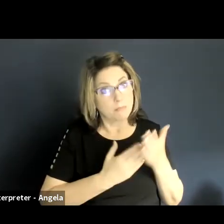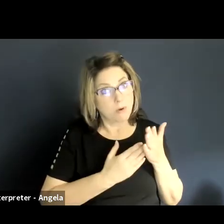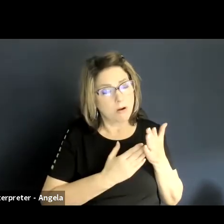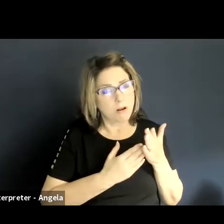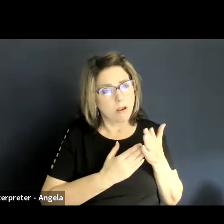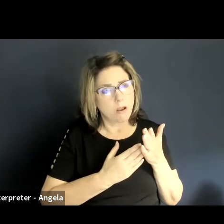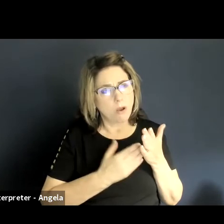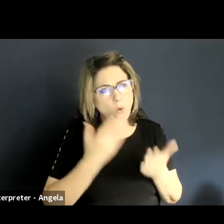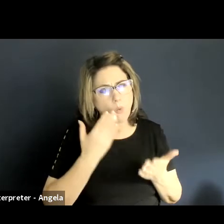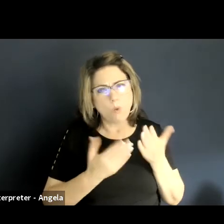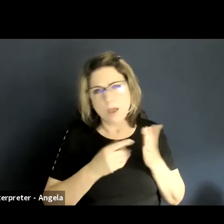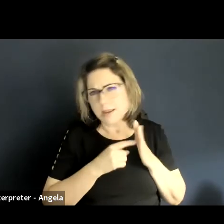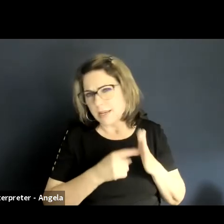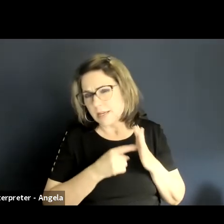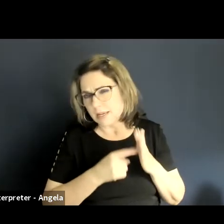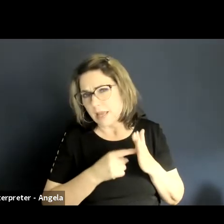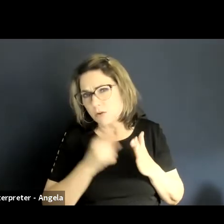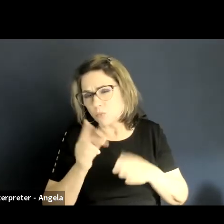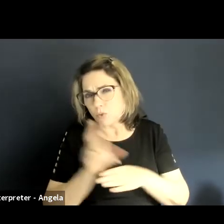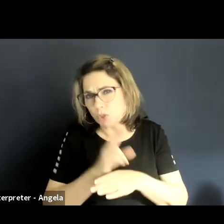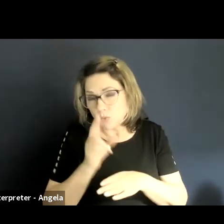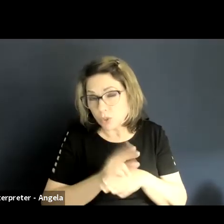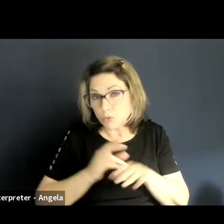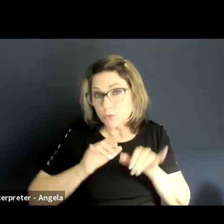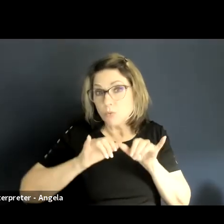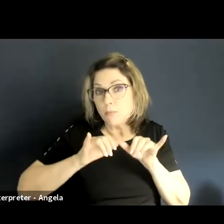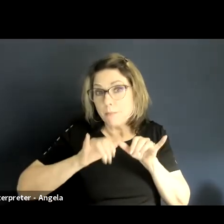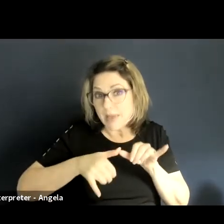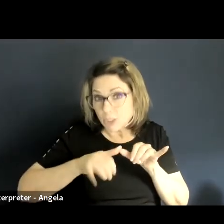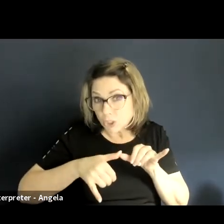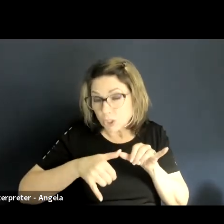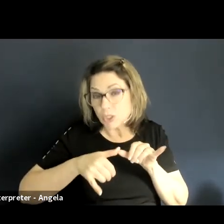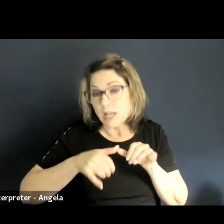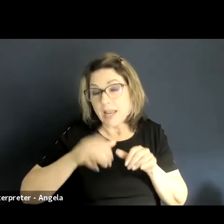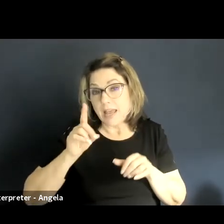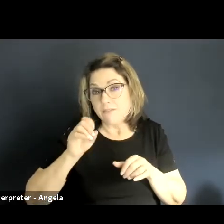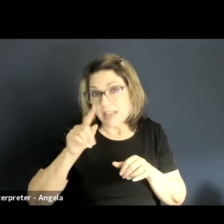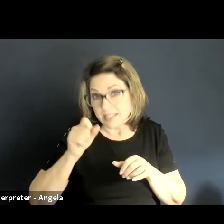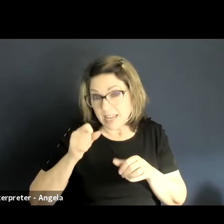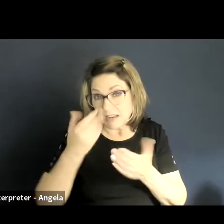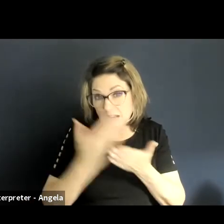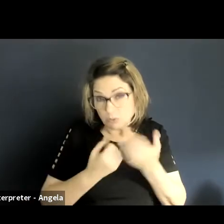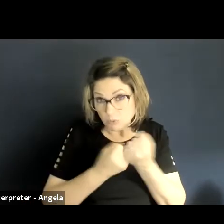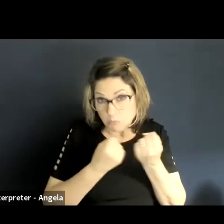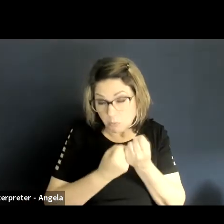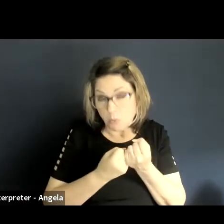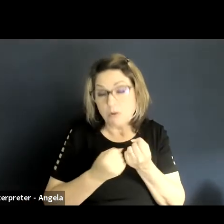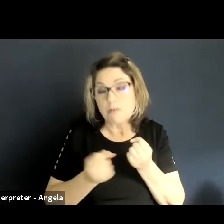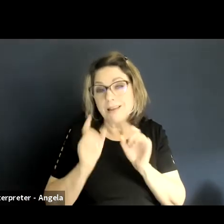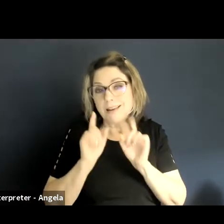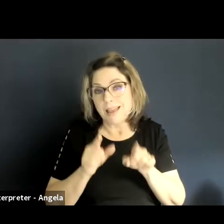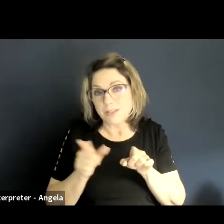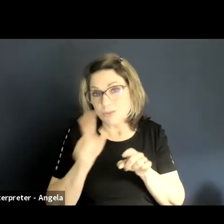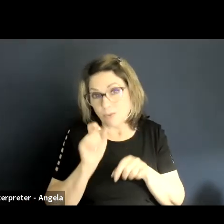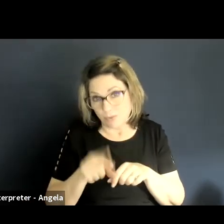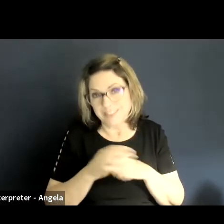indicators are you going to use to measure and have the data to back up and answer the questions you're asking?